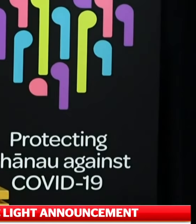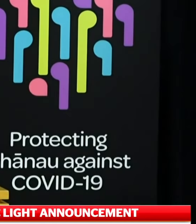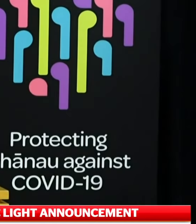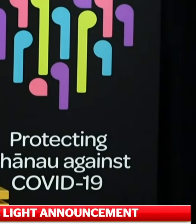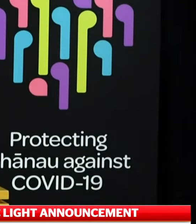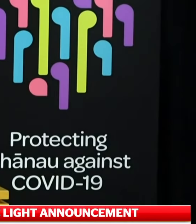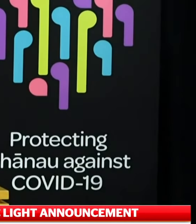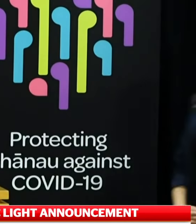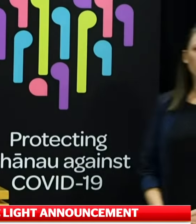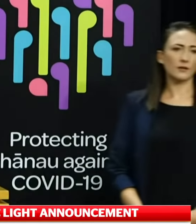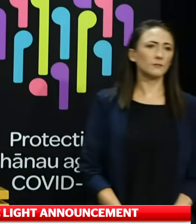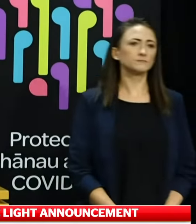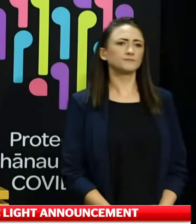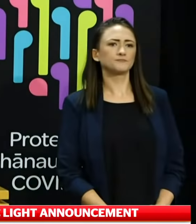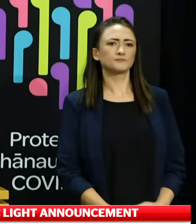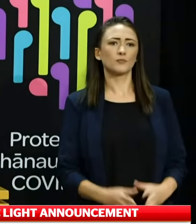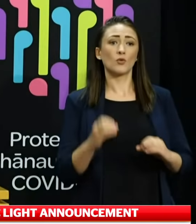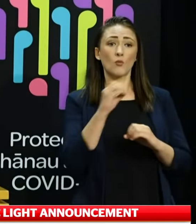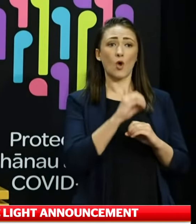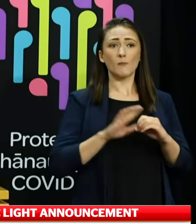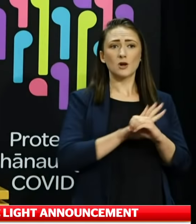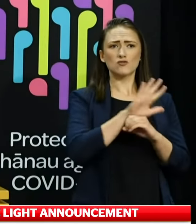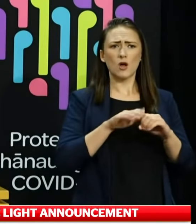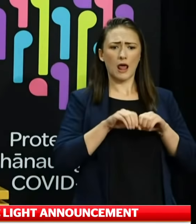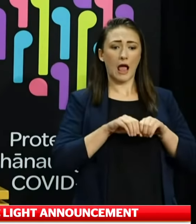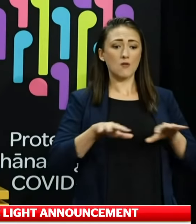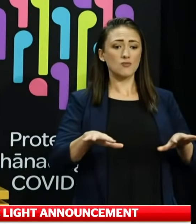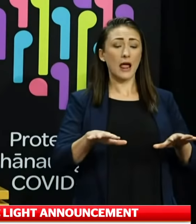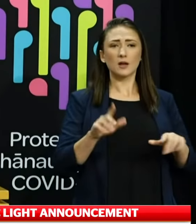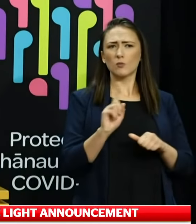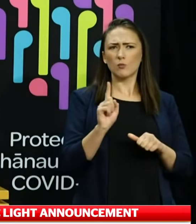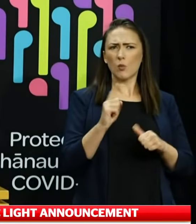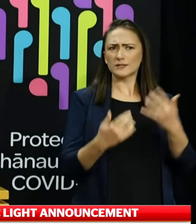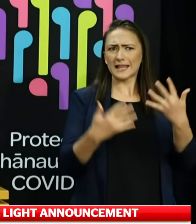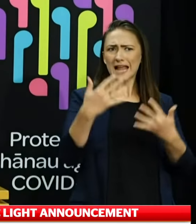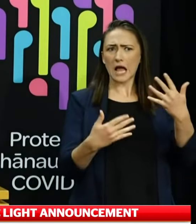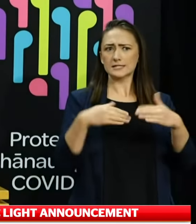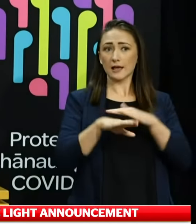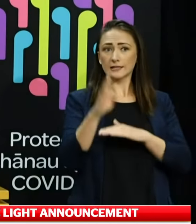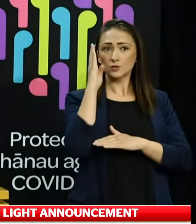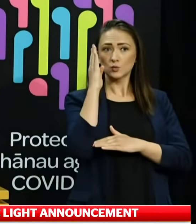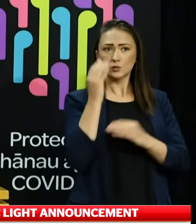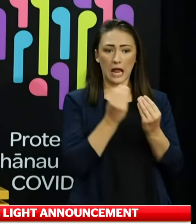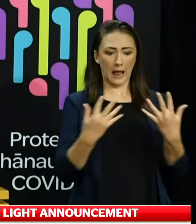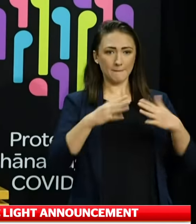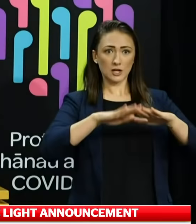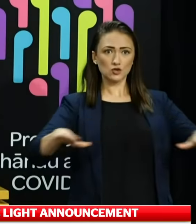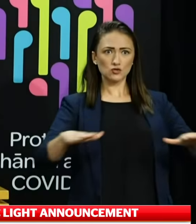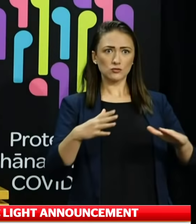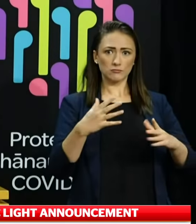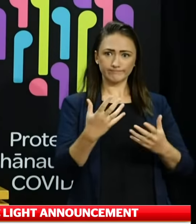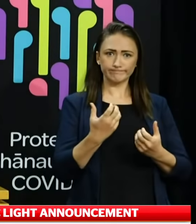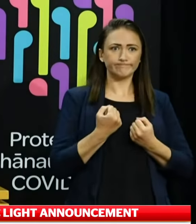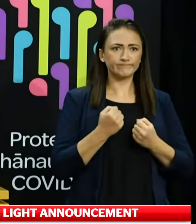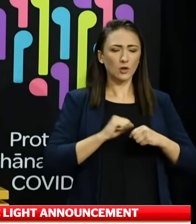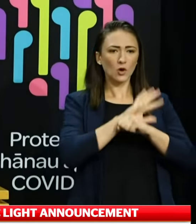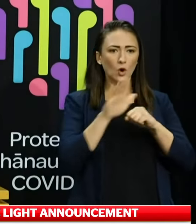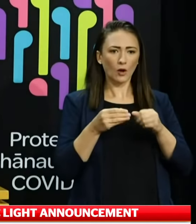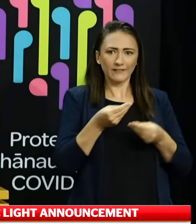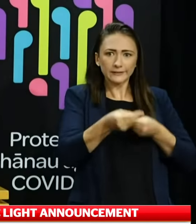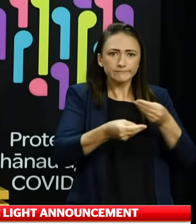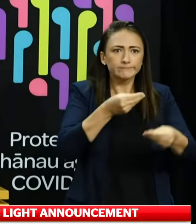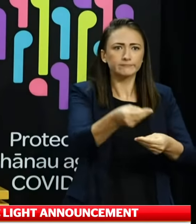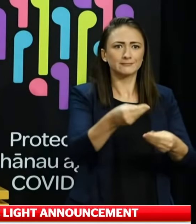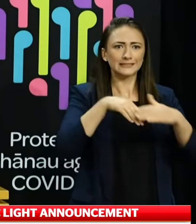Anecdotal, we know that most schools in the country have had COVID-19 cases and that there's been transmission as a result of those cases. I don't have a specific